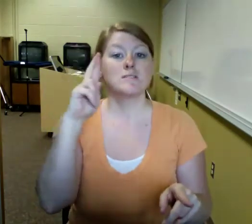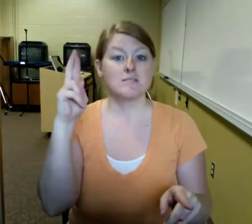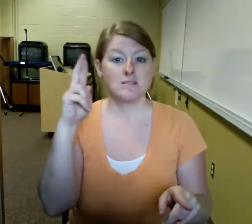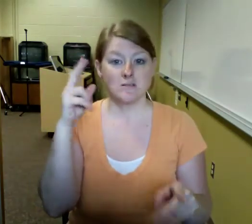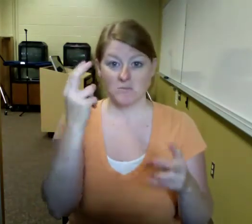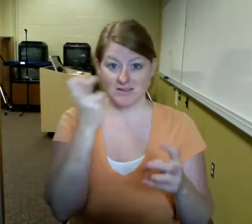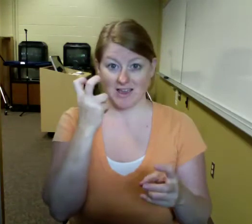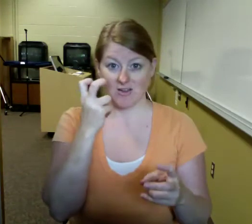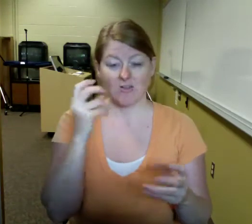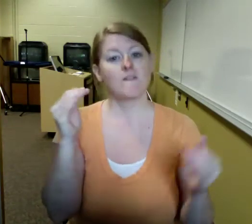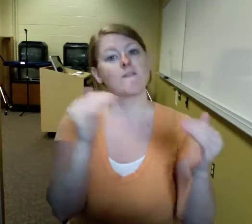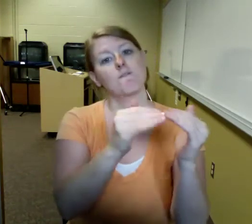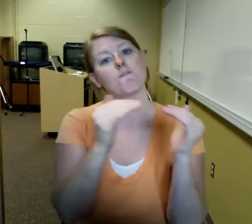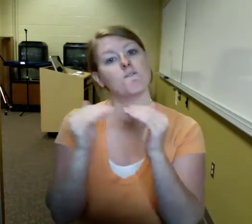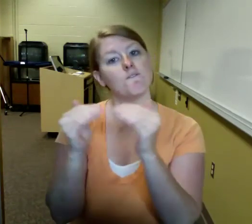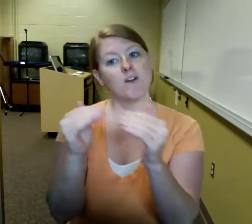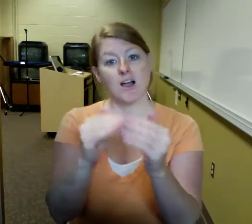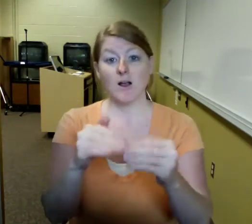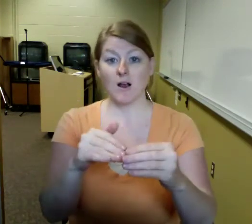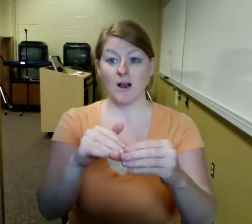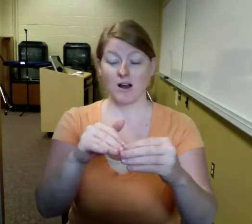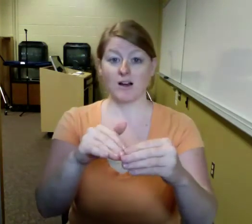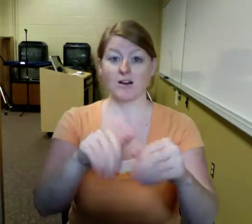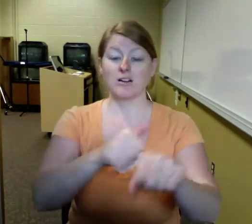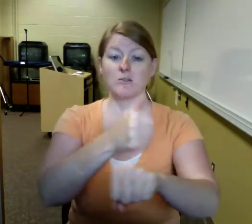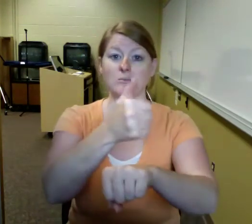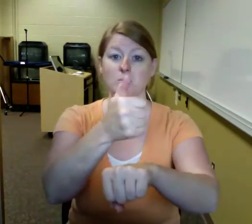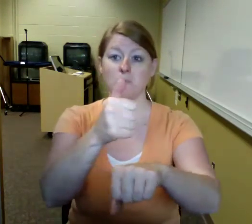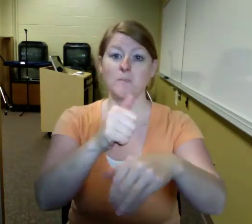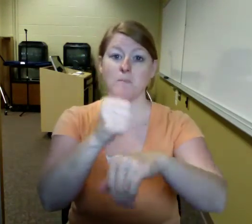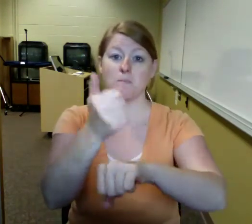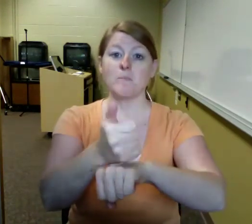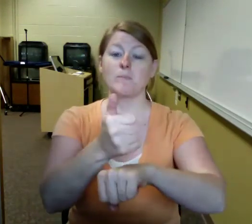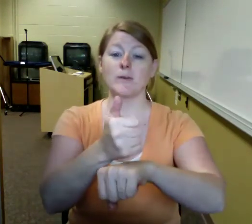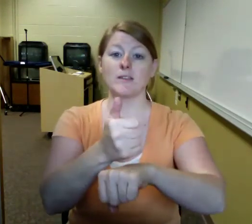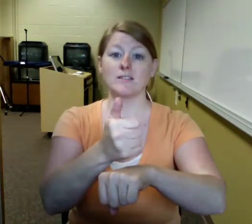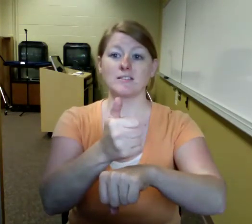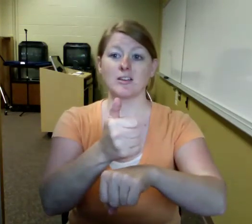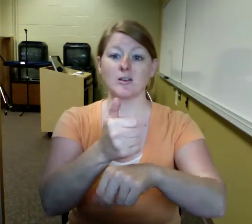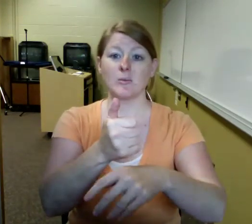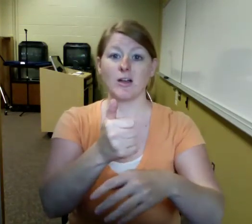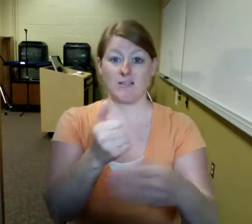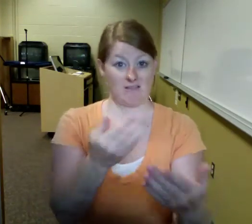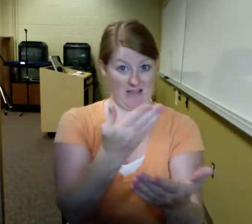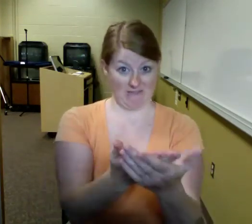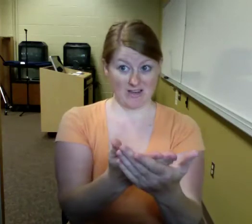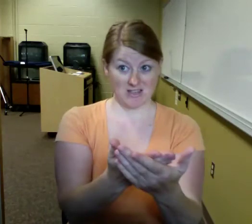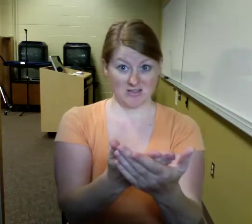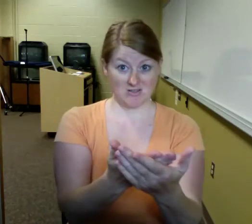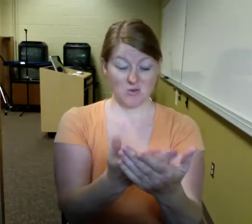fair doubt based on reason and common sense and growing out of some evidence or lack of evidence in this case.